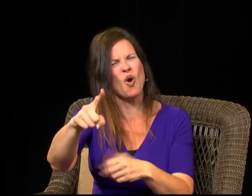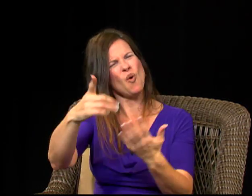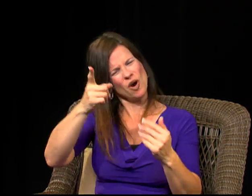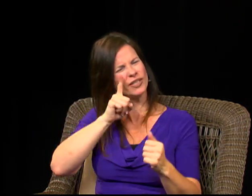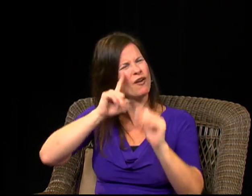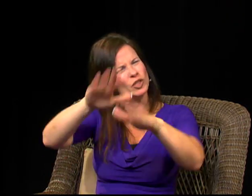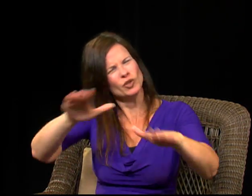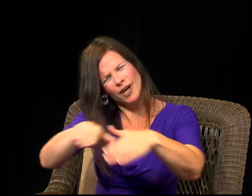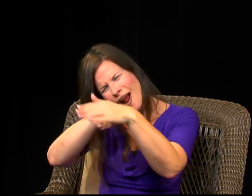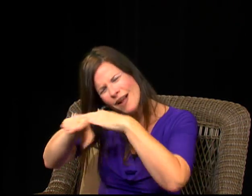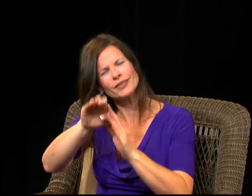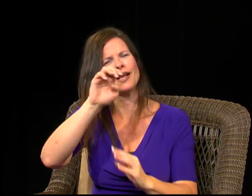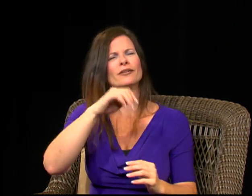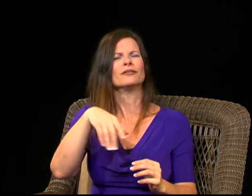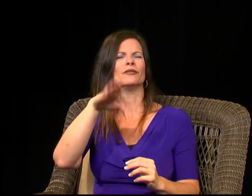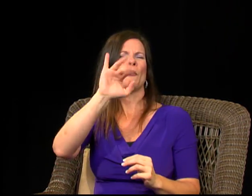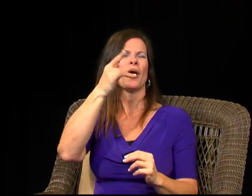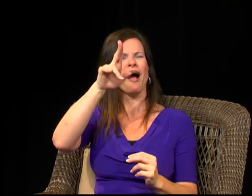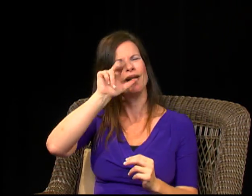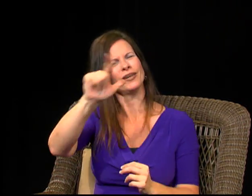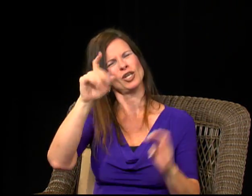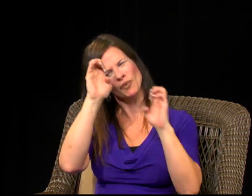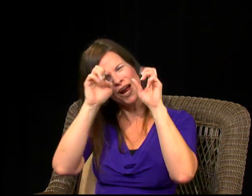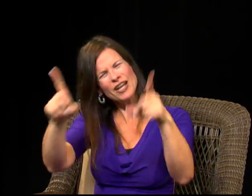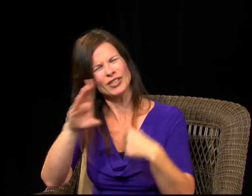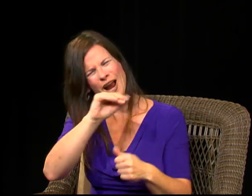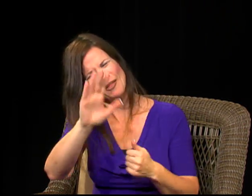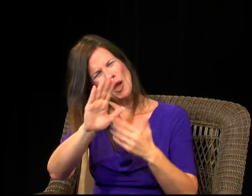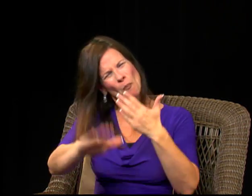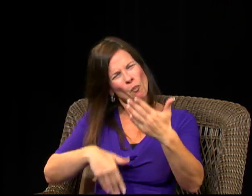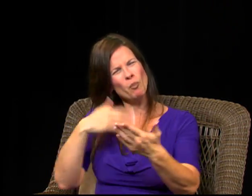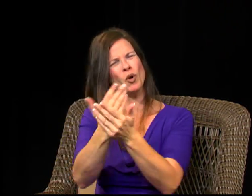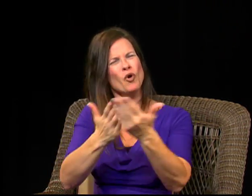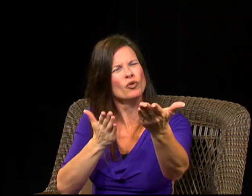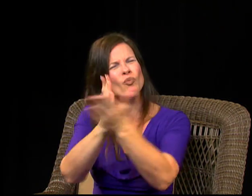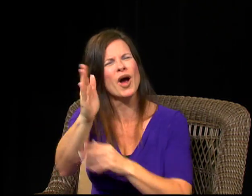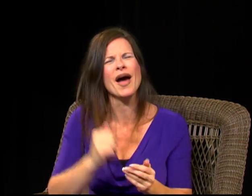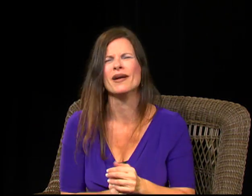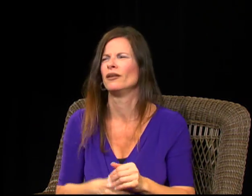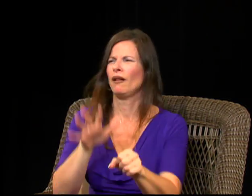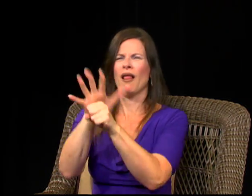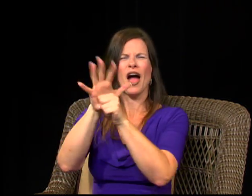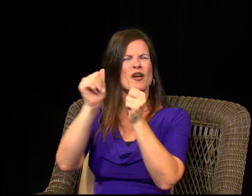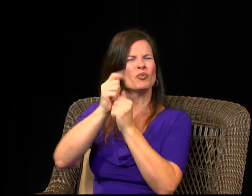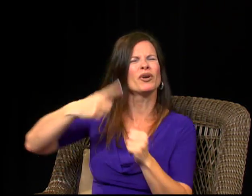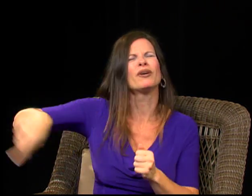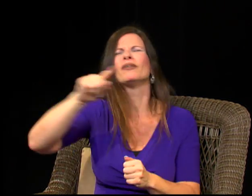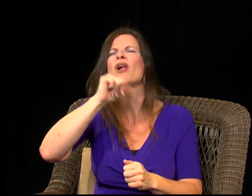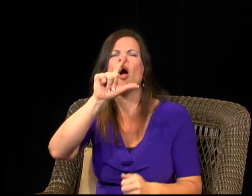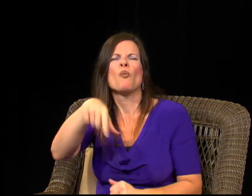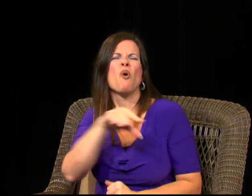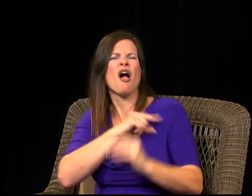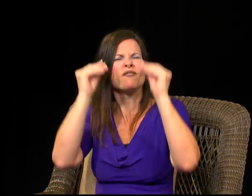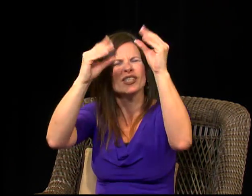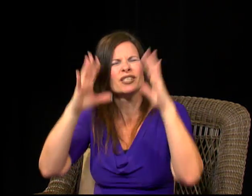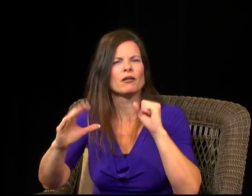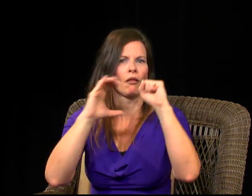enough, and it's really time for deaf children to have access to bilingual education. It is their birthright. Enough